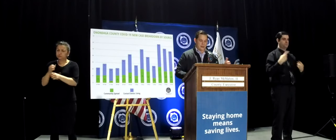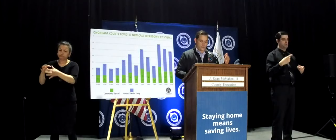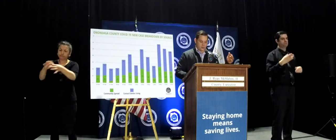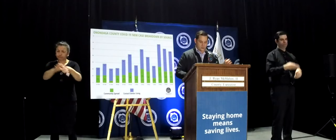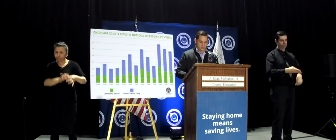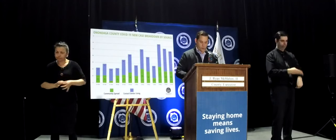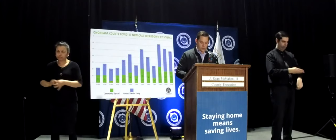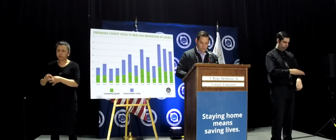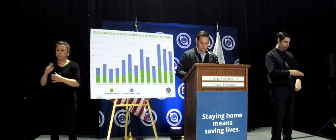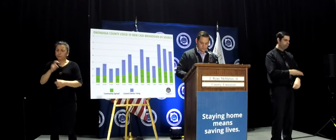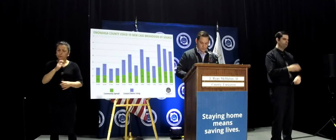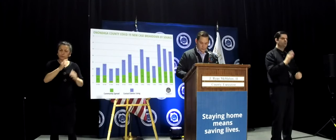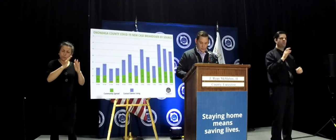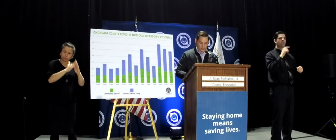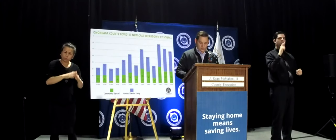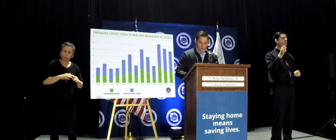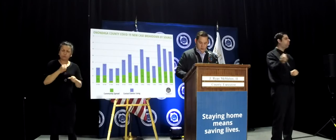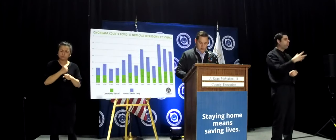working together at this point.